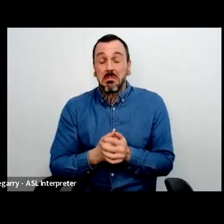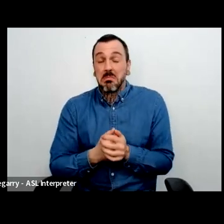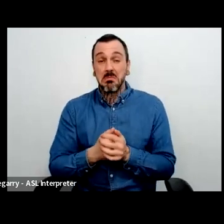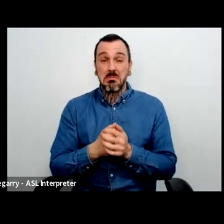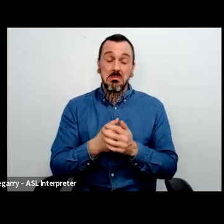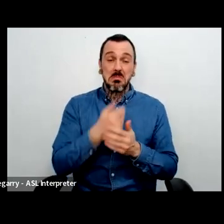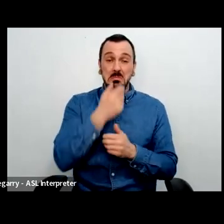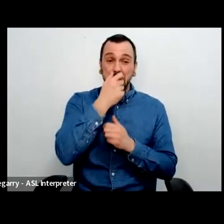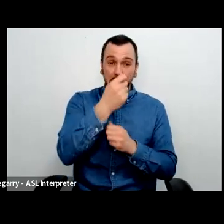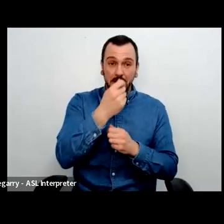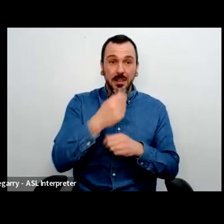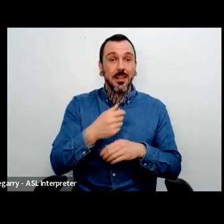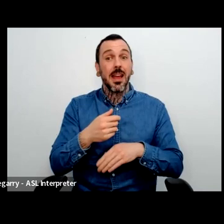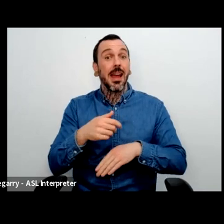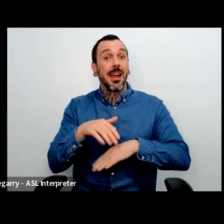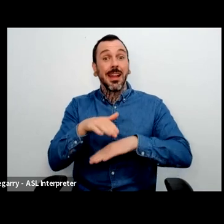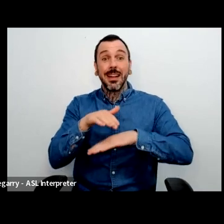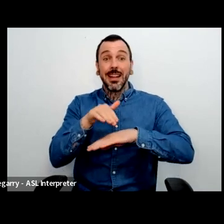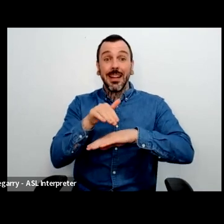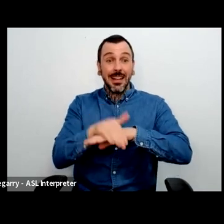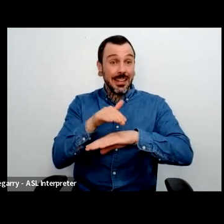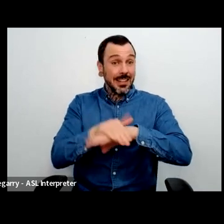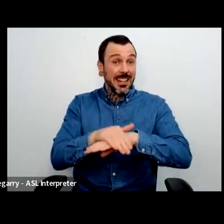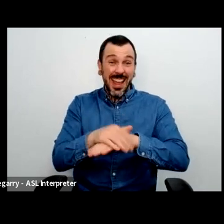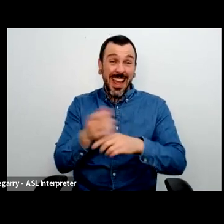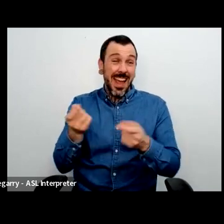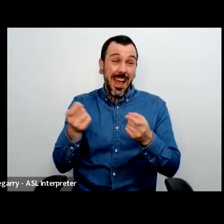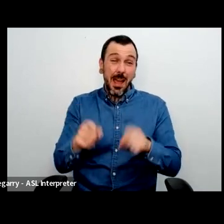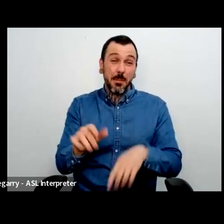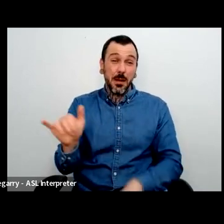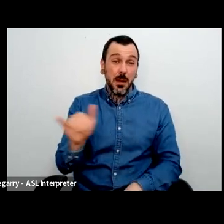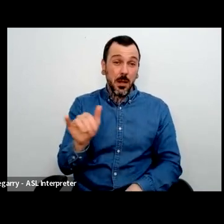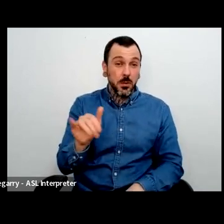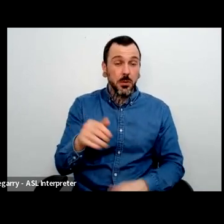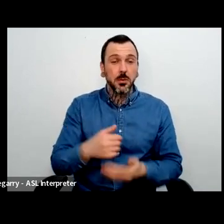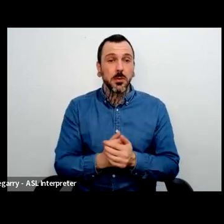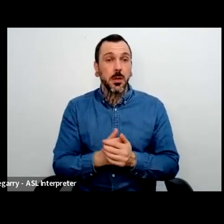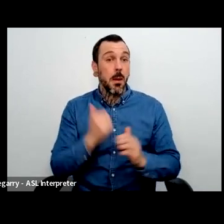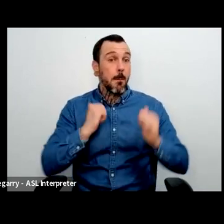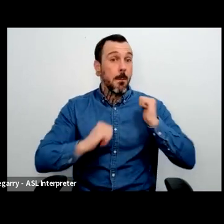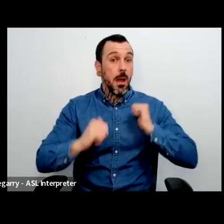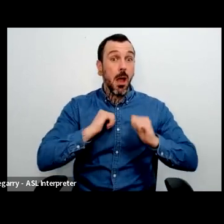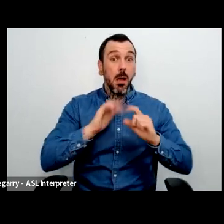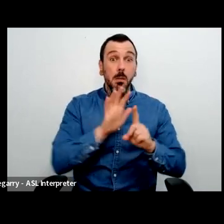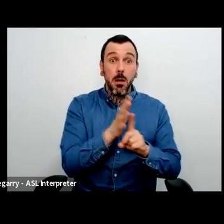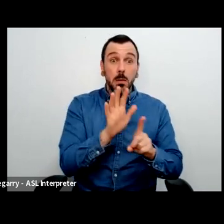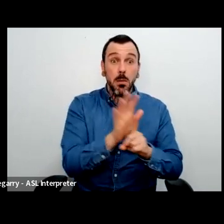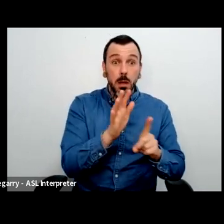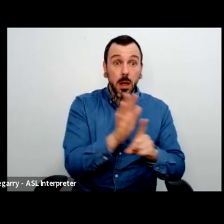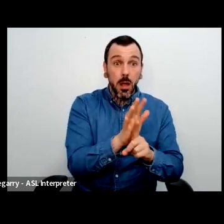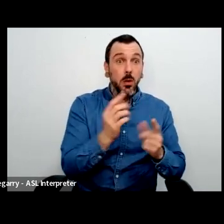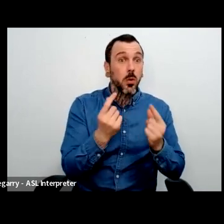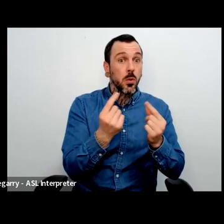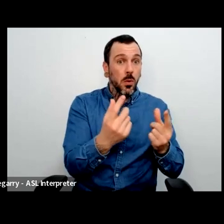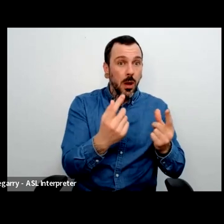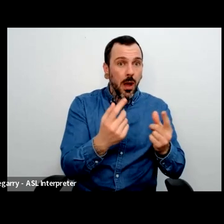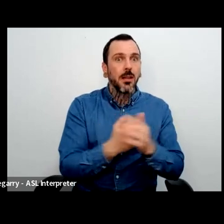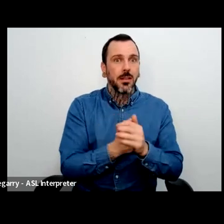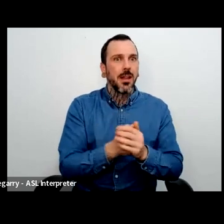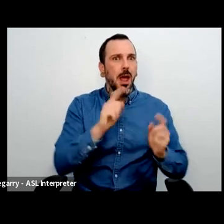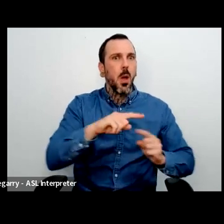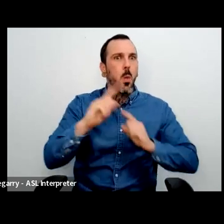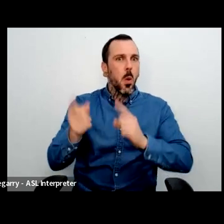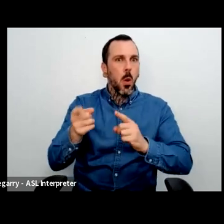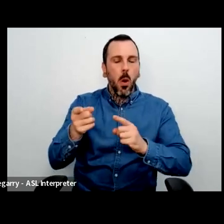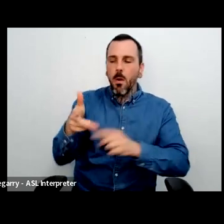Play for Today was a series. And if there was a hit play like Abigail's Party by Mike Lee, they filmed it on a soundstage, sometimes